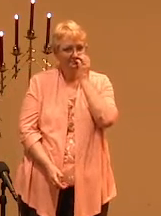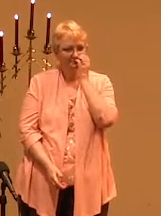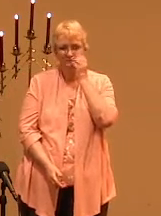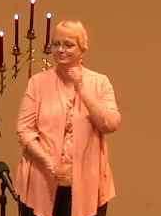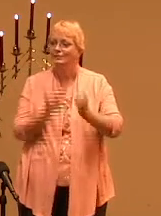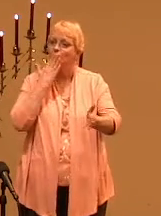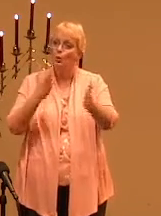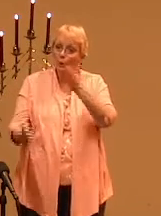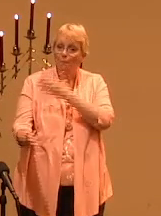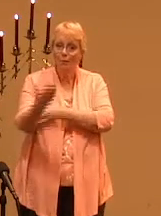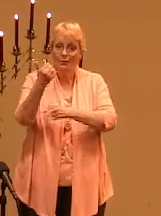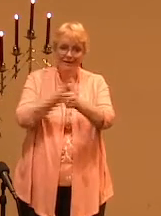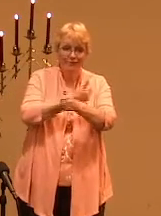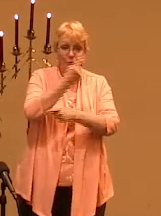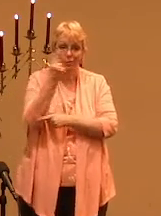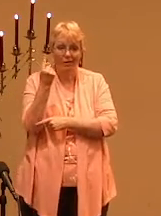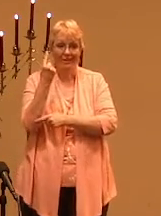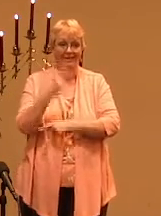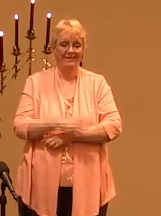Good morning to everyone.